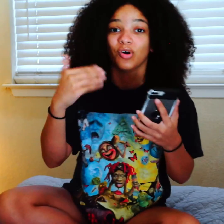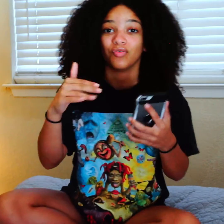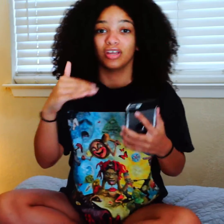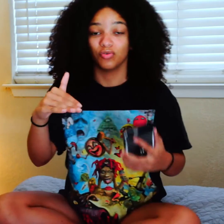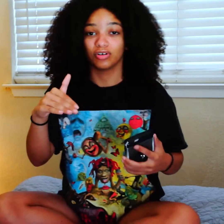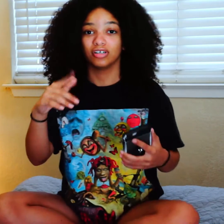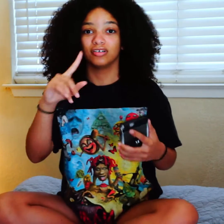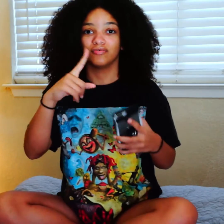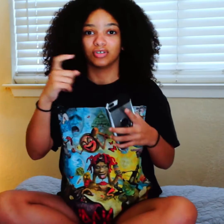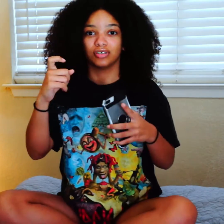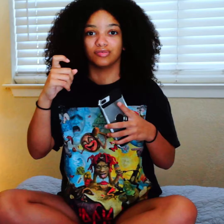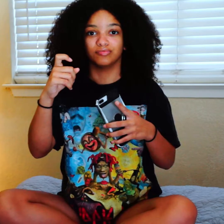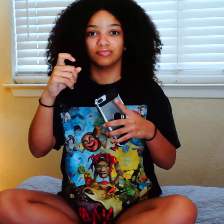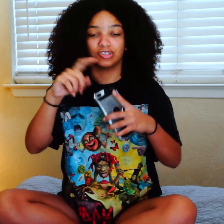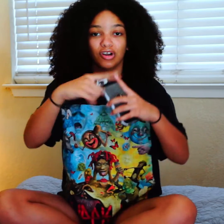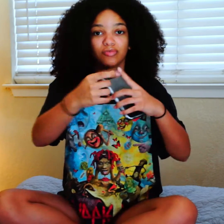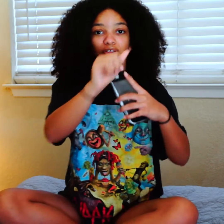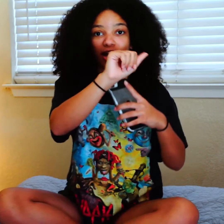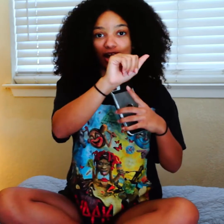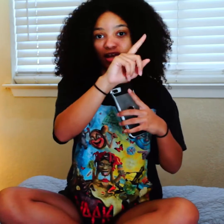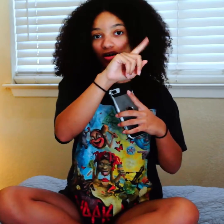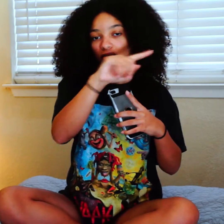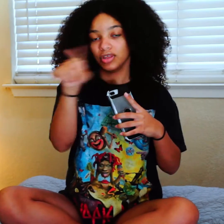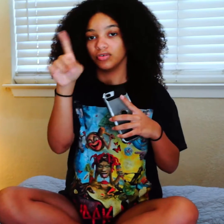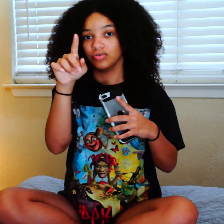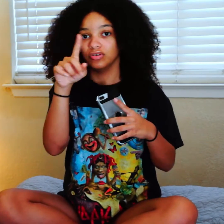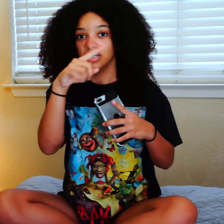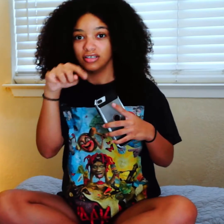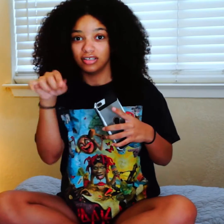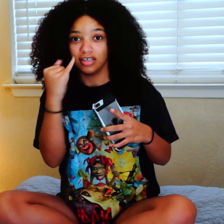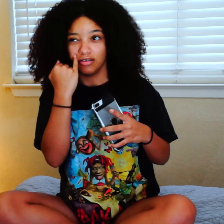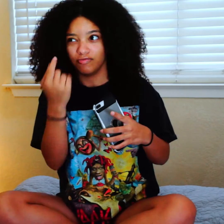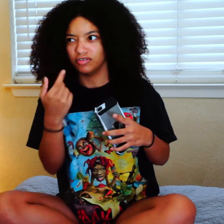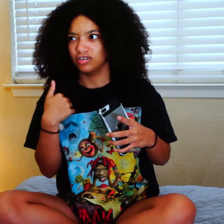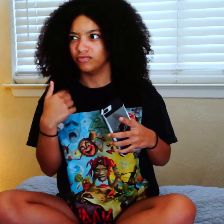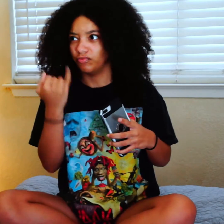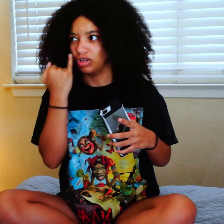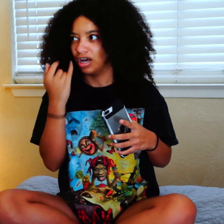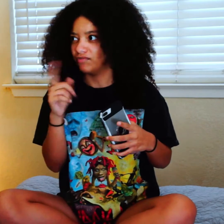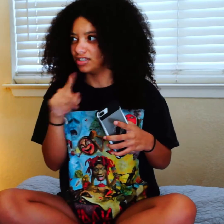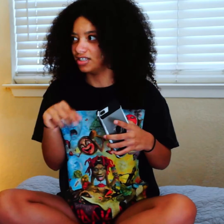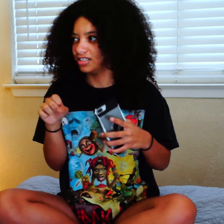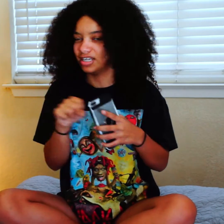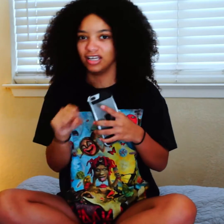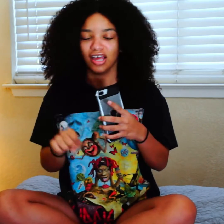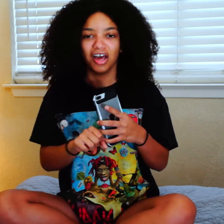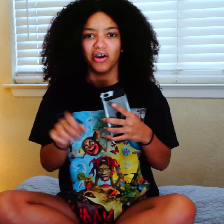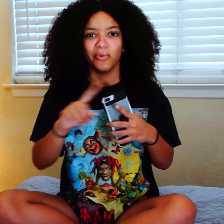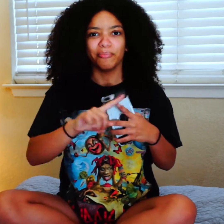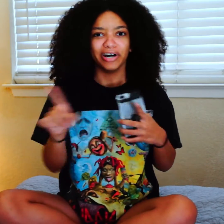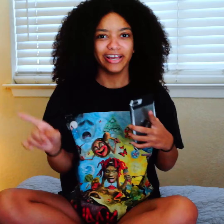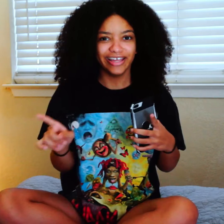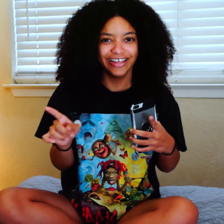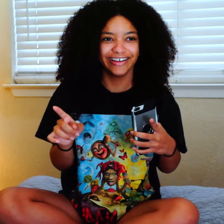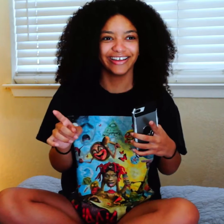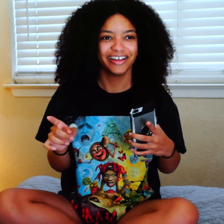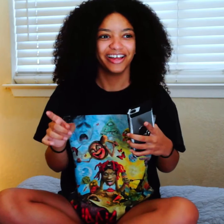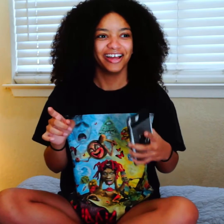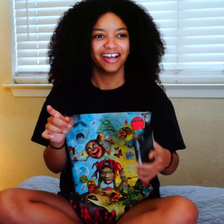in order from starting with A all the way through Z, even if we have a Z state. But